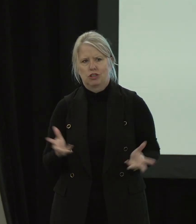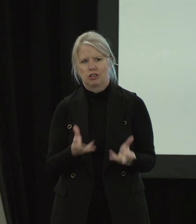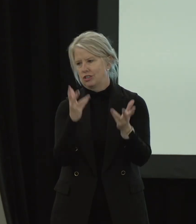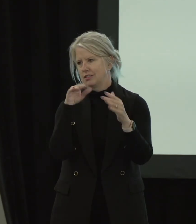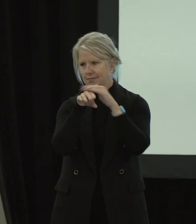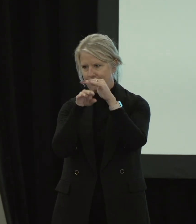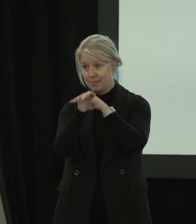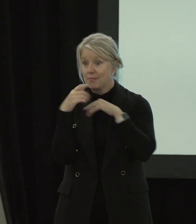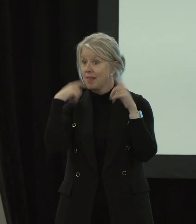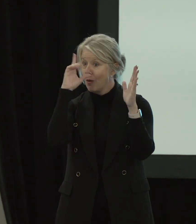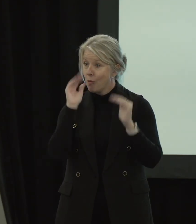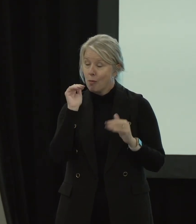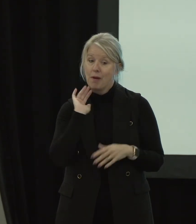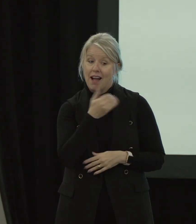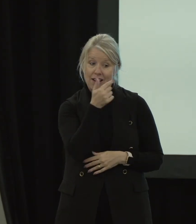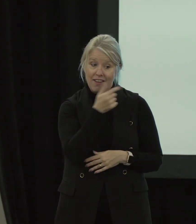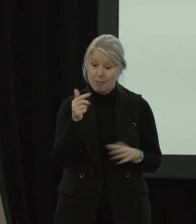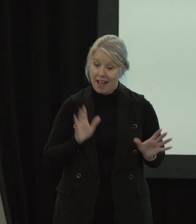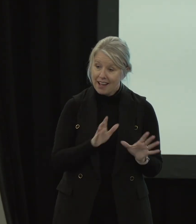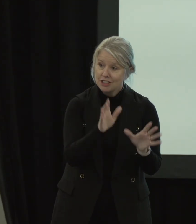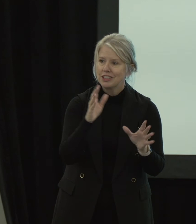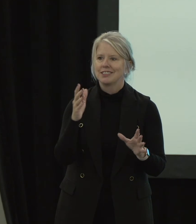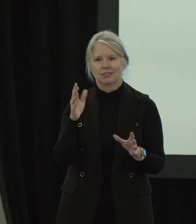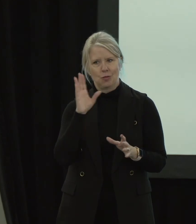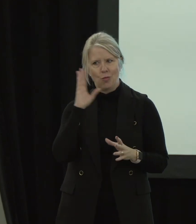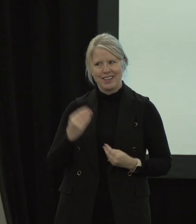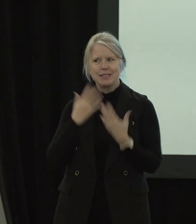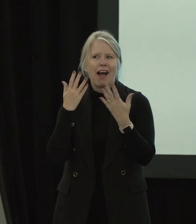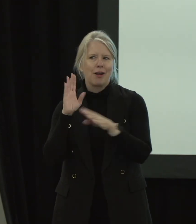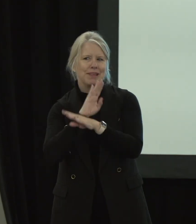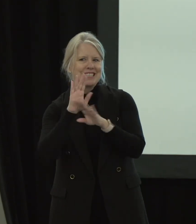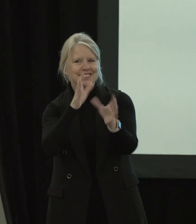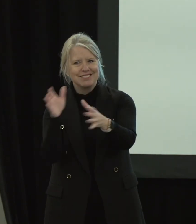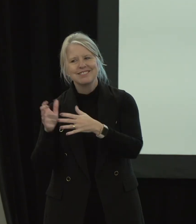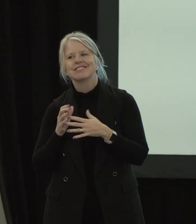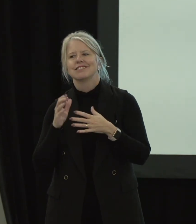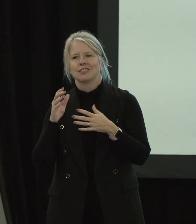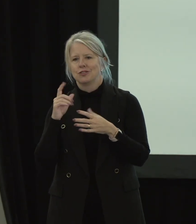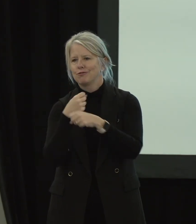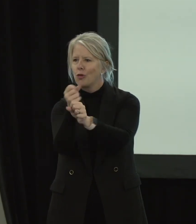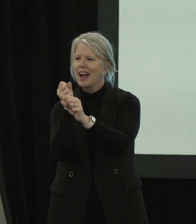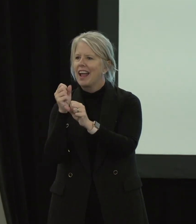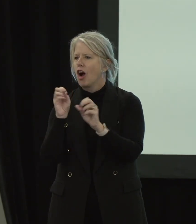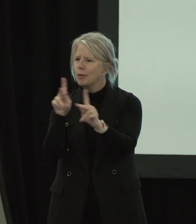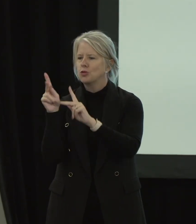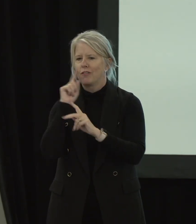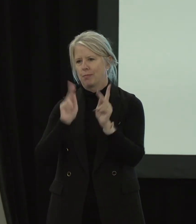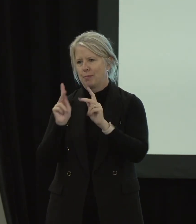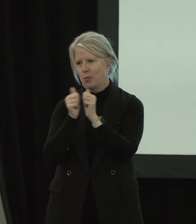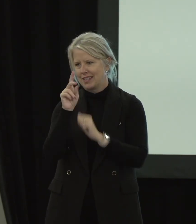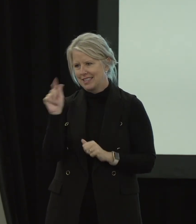accessibility. I hope that our government's actions will inspire the business sector to create opportunities for individuals